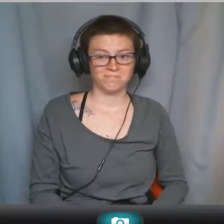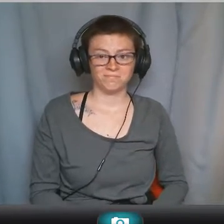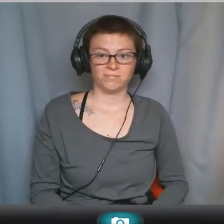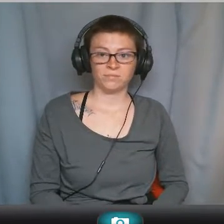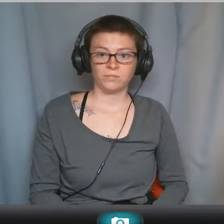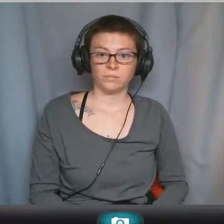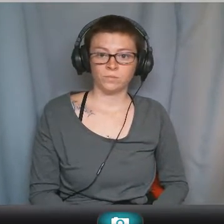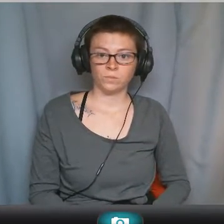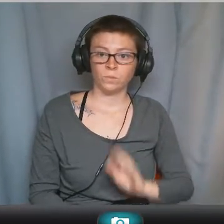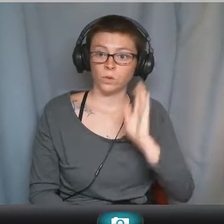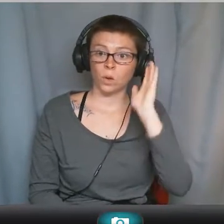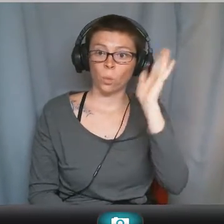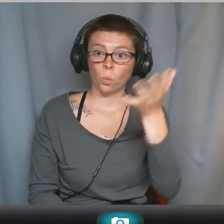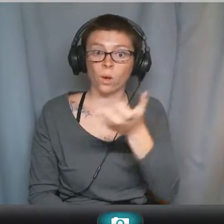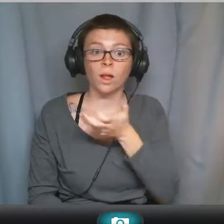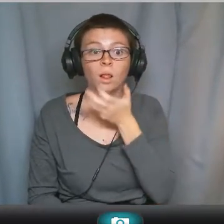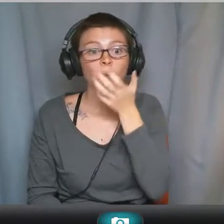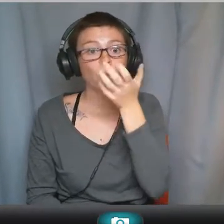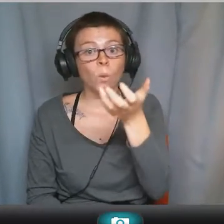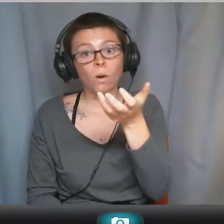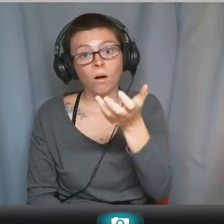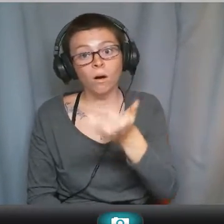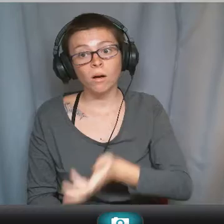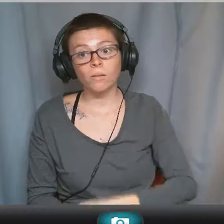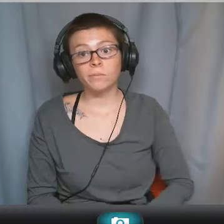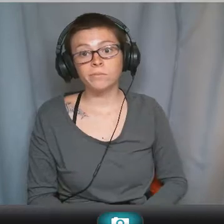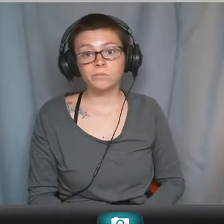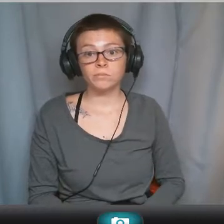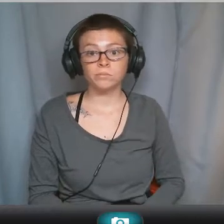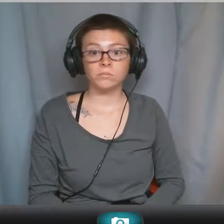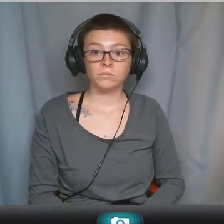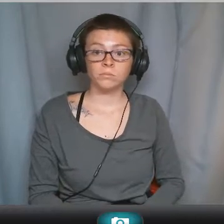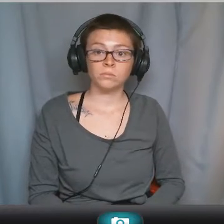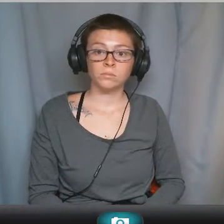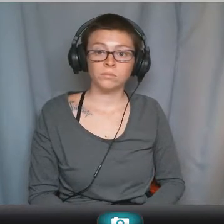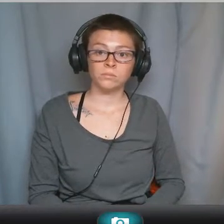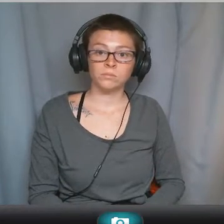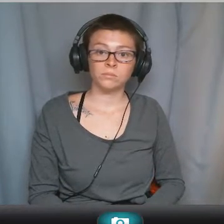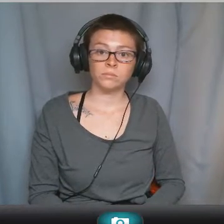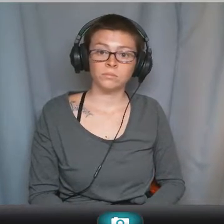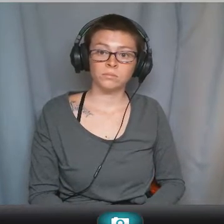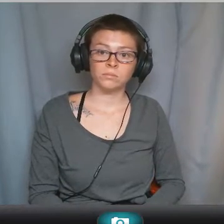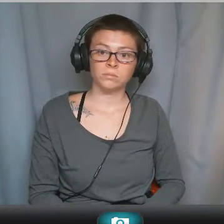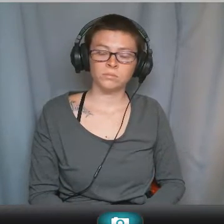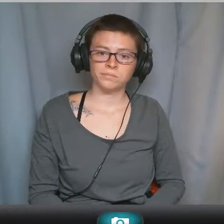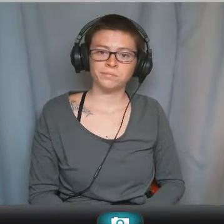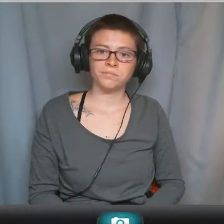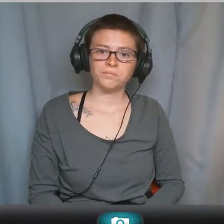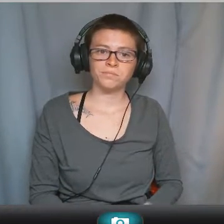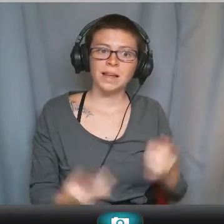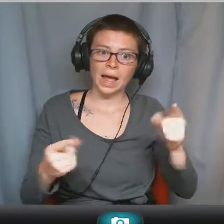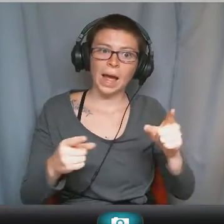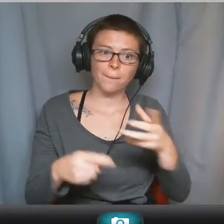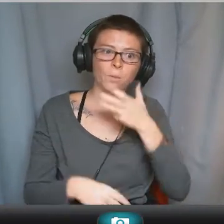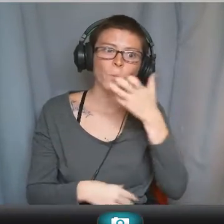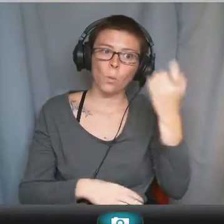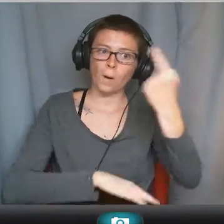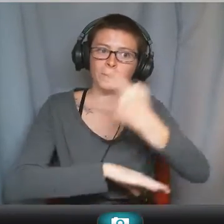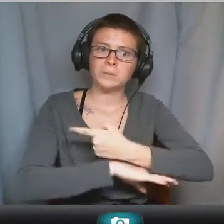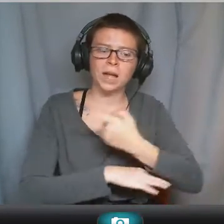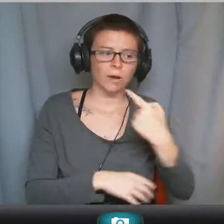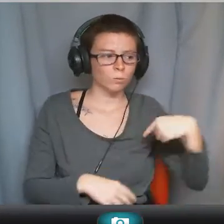Will it be warm? Notice the activities that we do on a warm day. We have